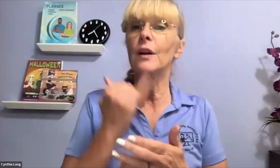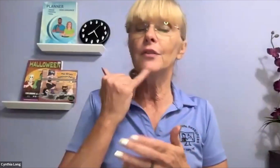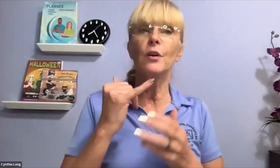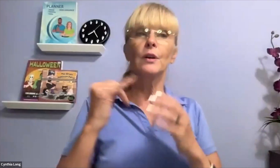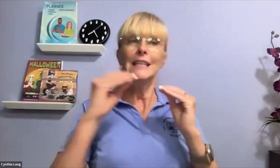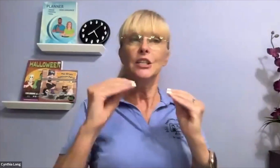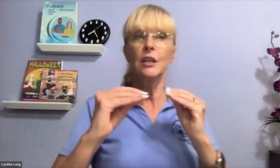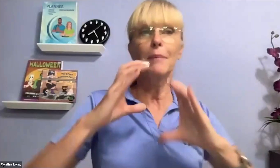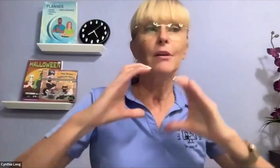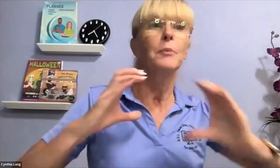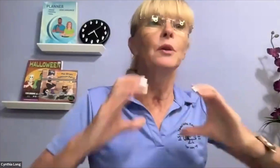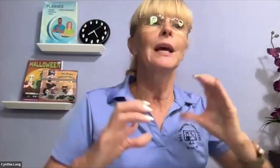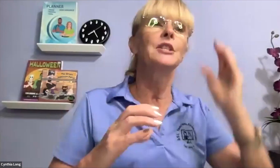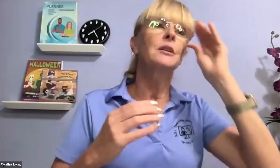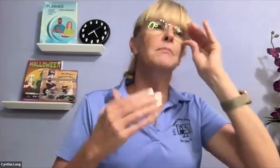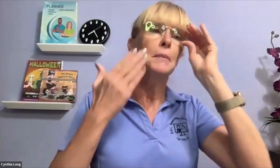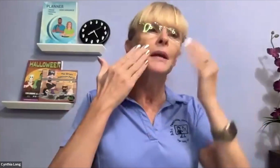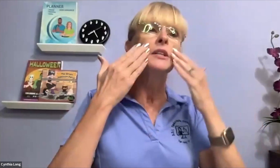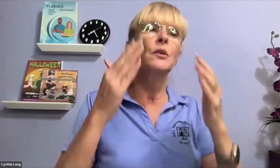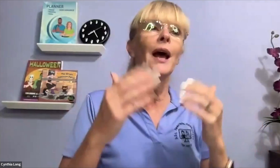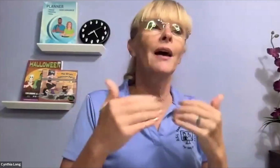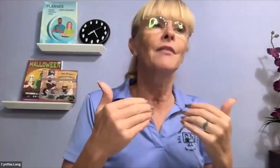if you're teaching about communication. Maybe they don't have,